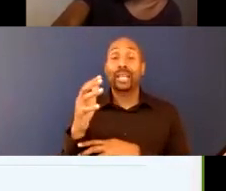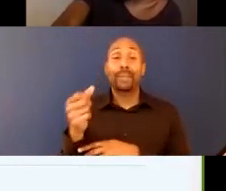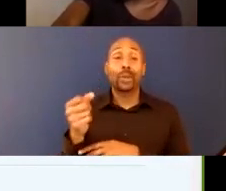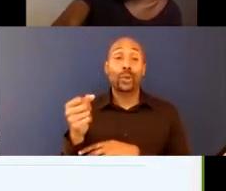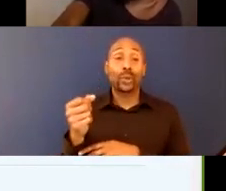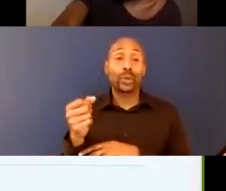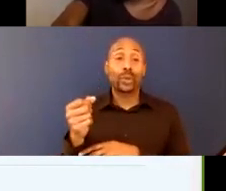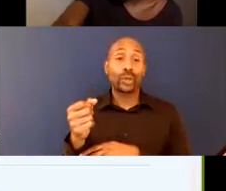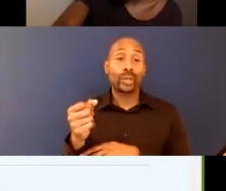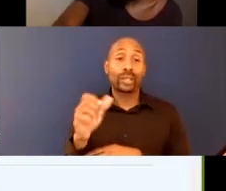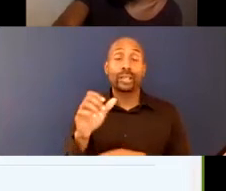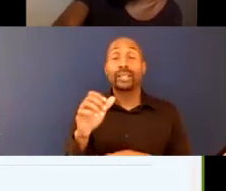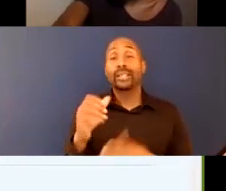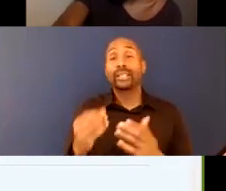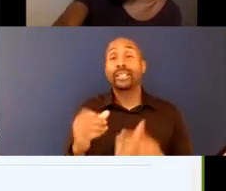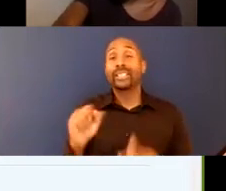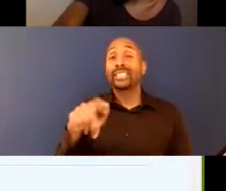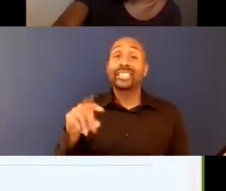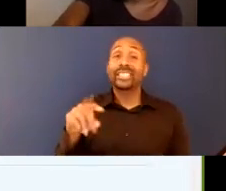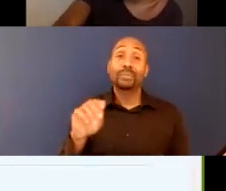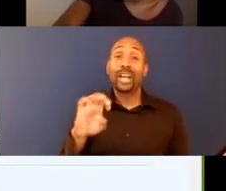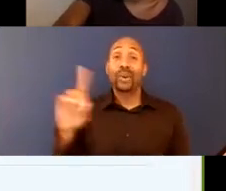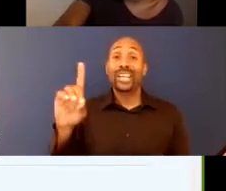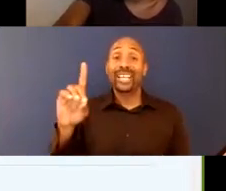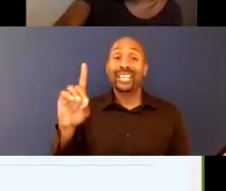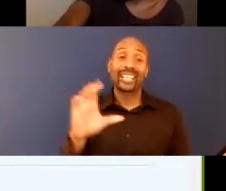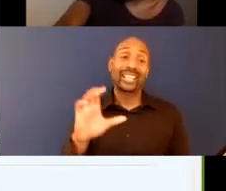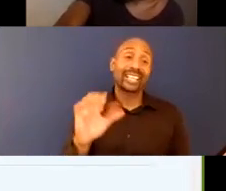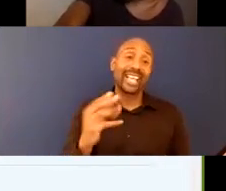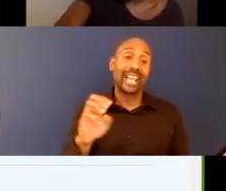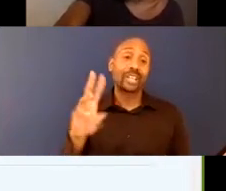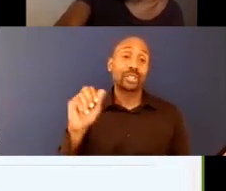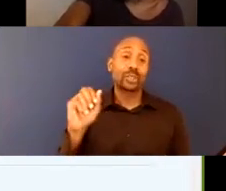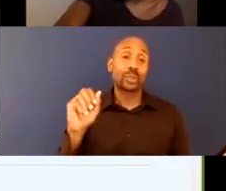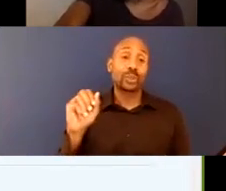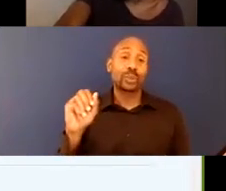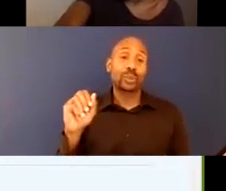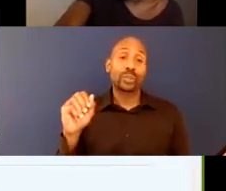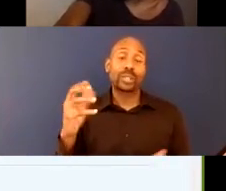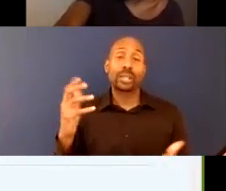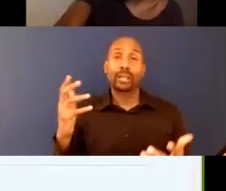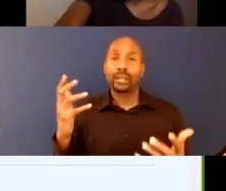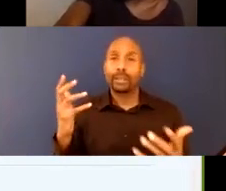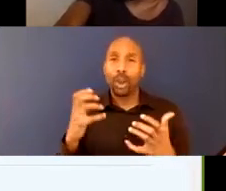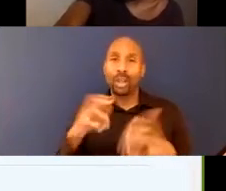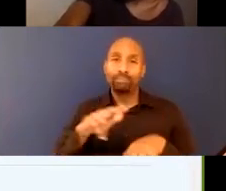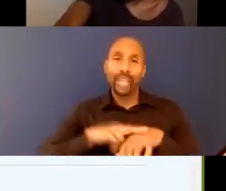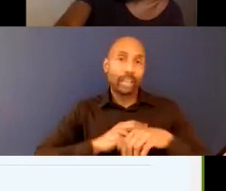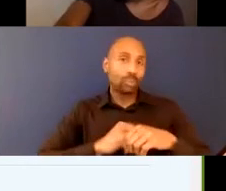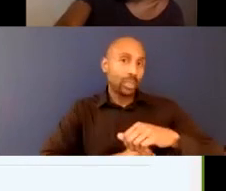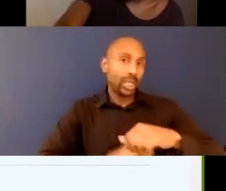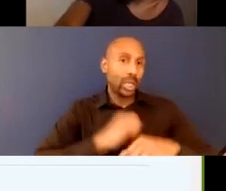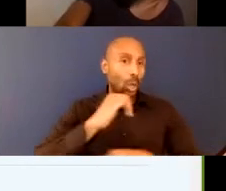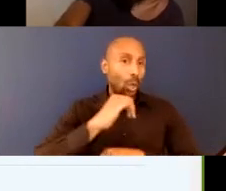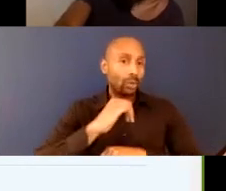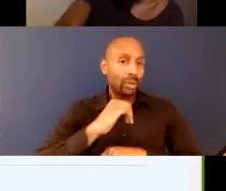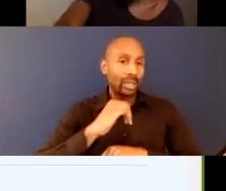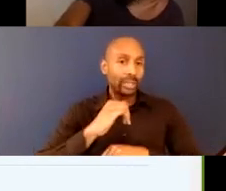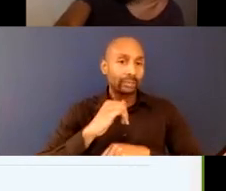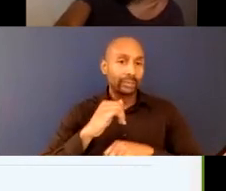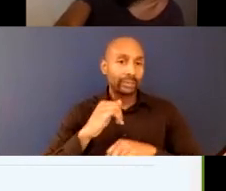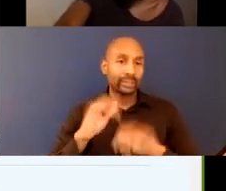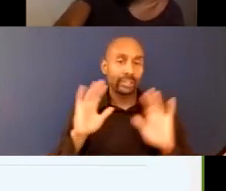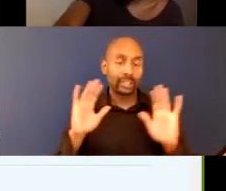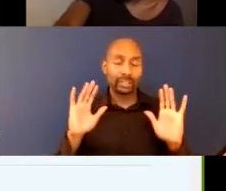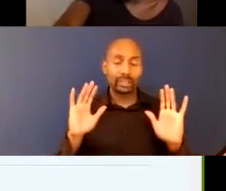deodorant, natural. Stopped taking you, and soon was lost in snow,